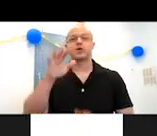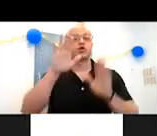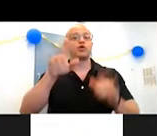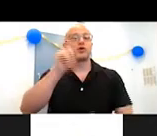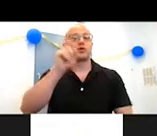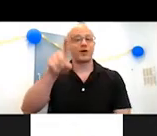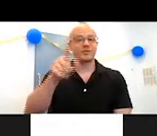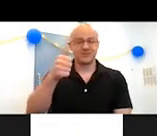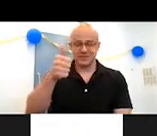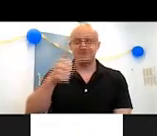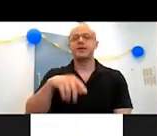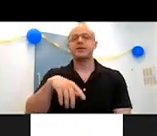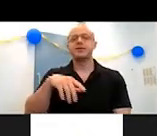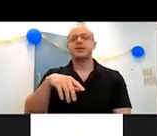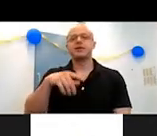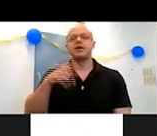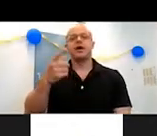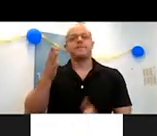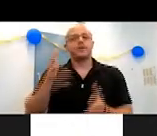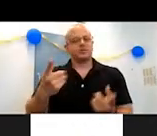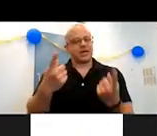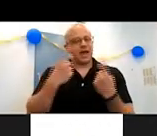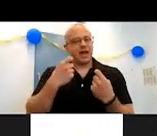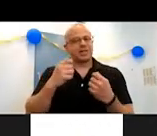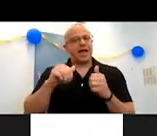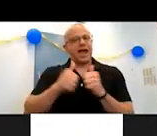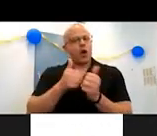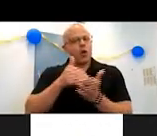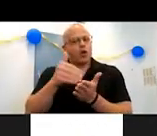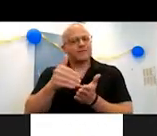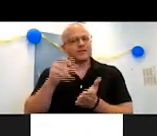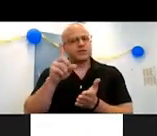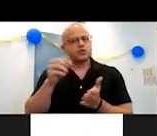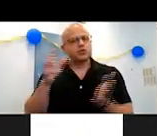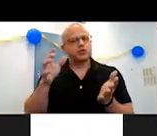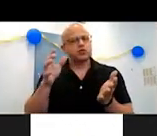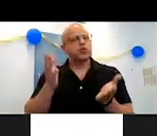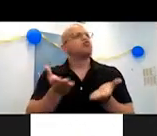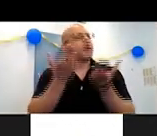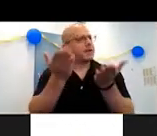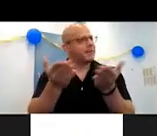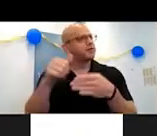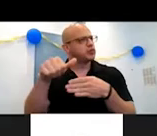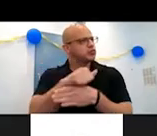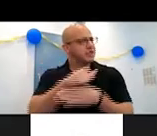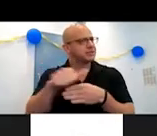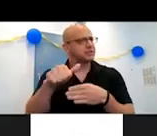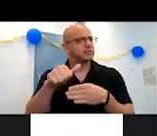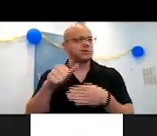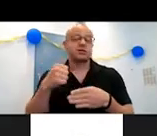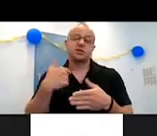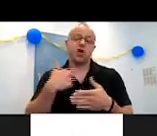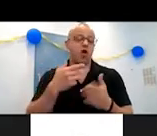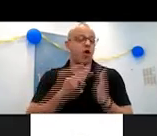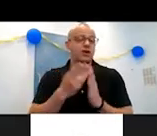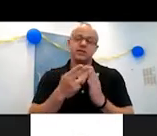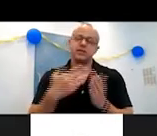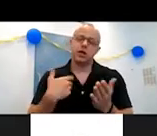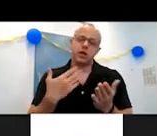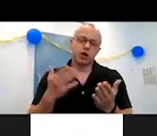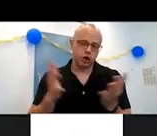question. Great question. A person asks, how often do you recommend